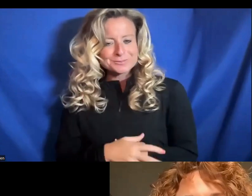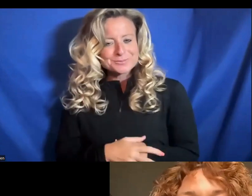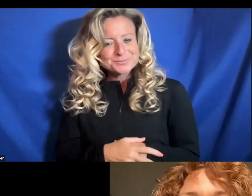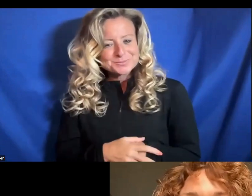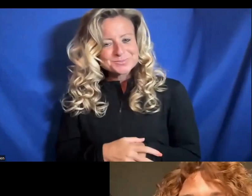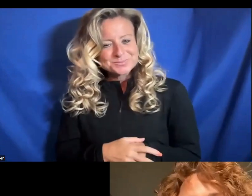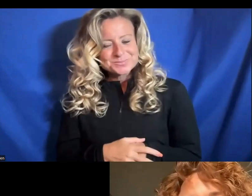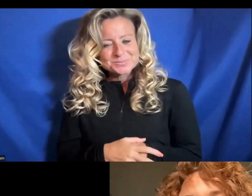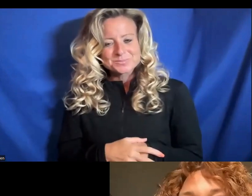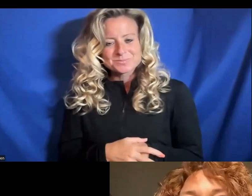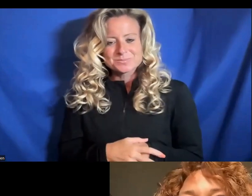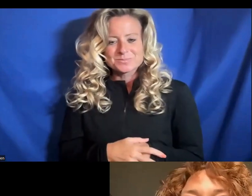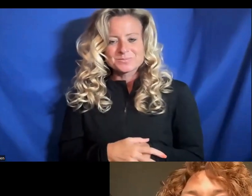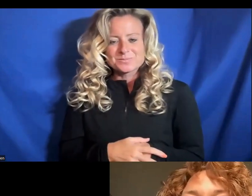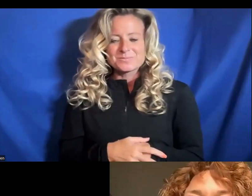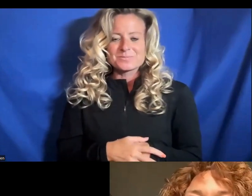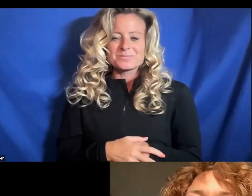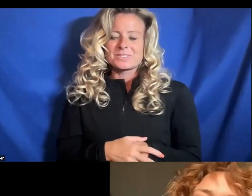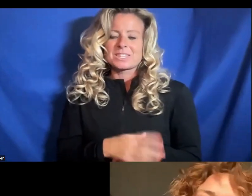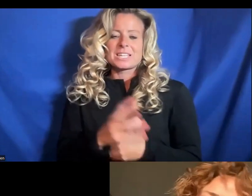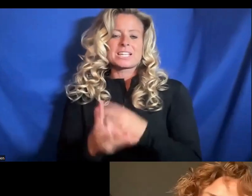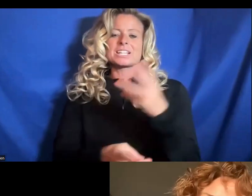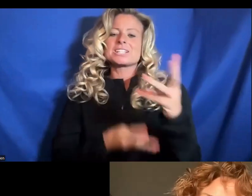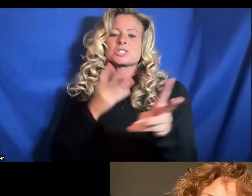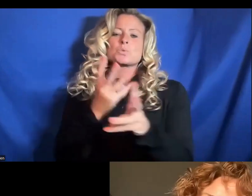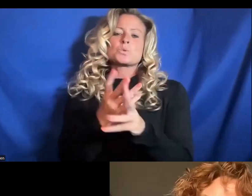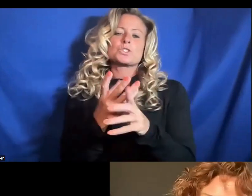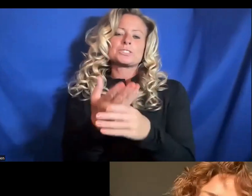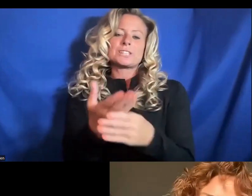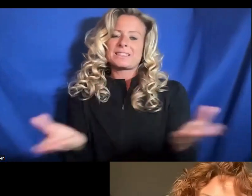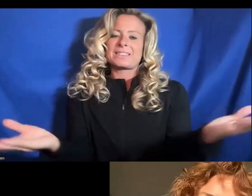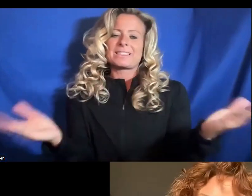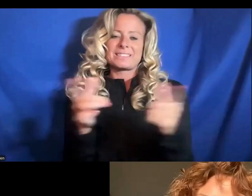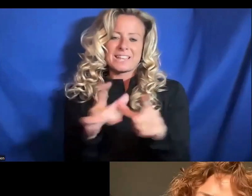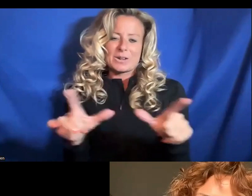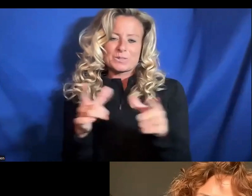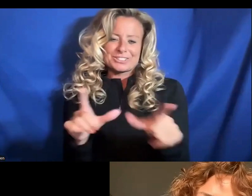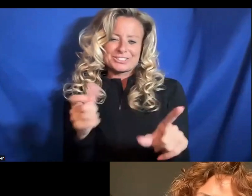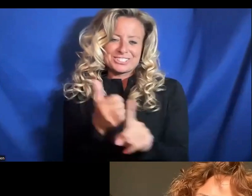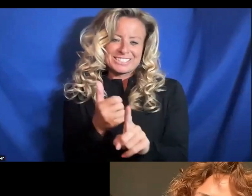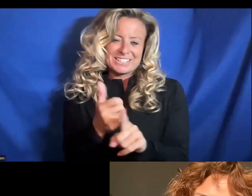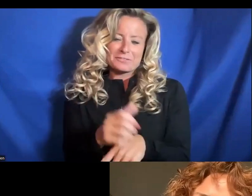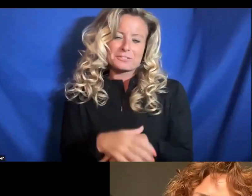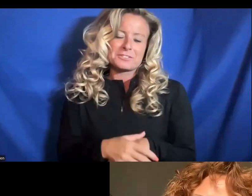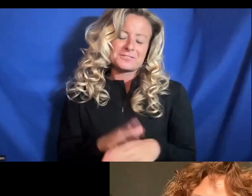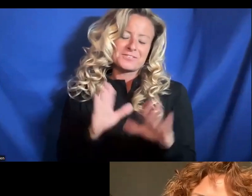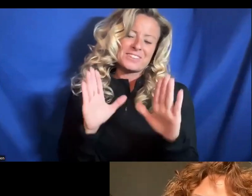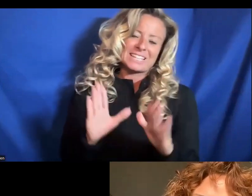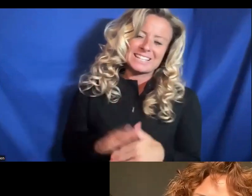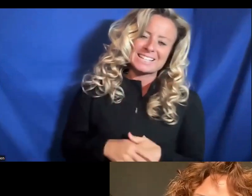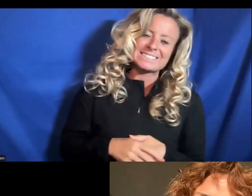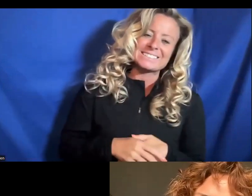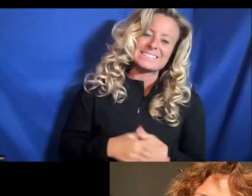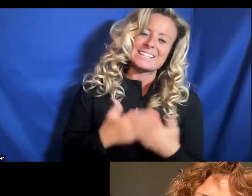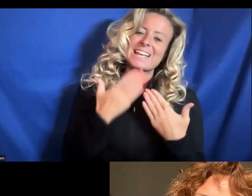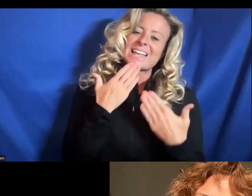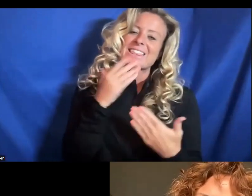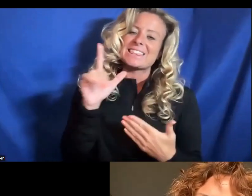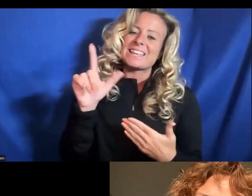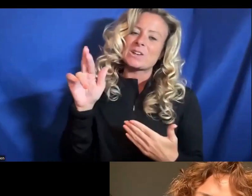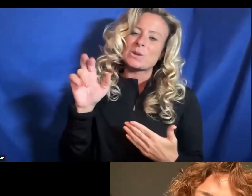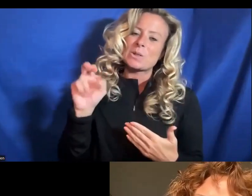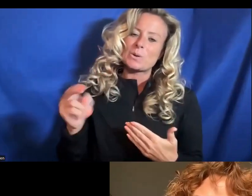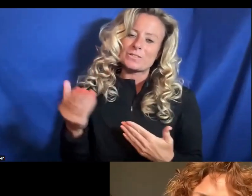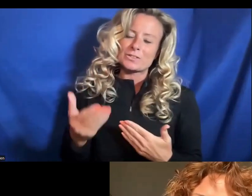so you send them And out happier it's than a when they walked in. worldwide language. It is. It is. I love that. Yep. Fantastic. Thank you, Lauren, for being